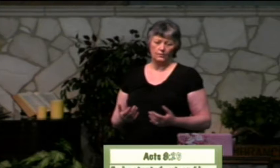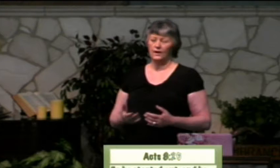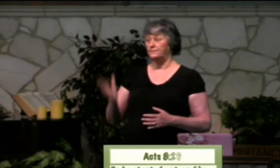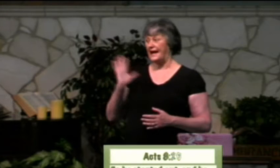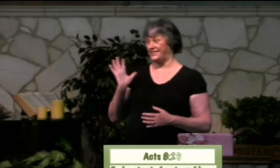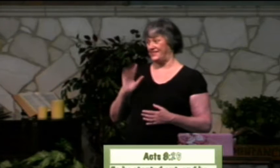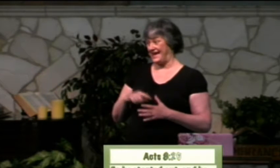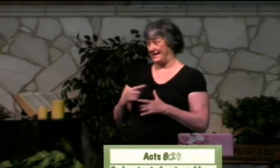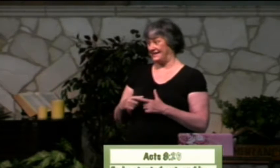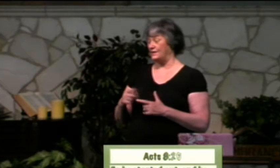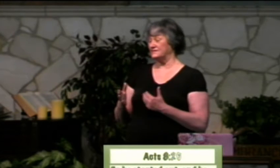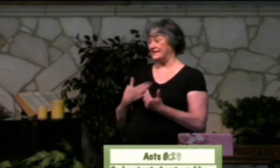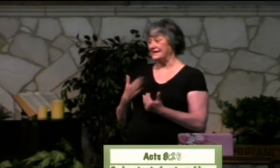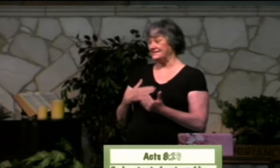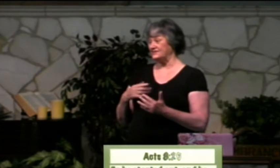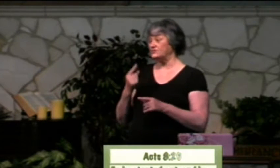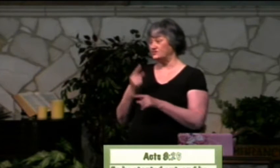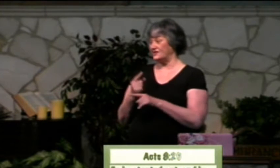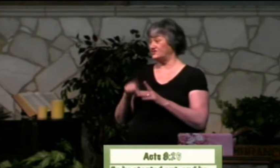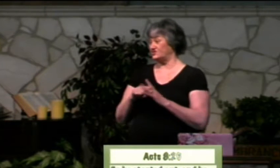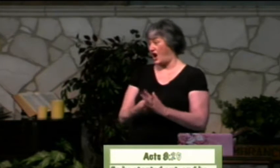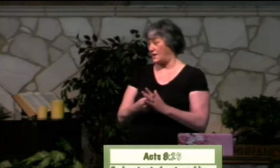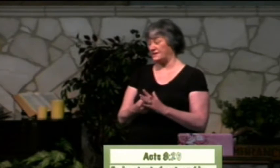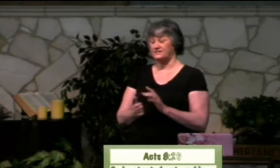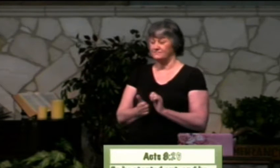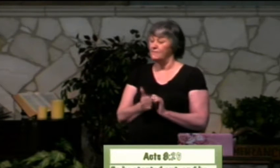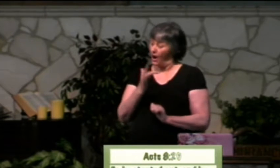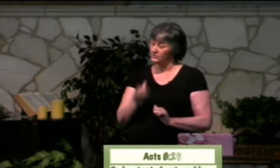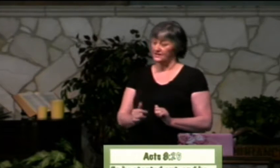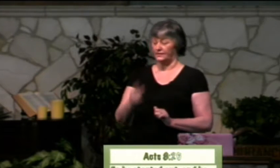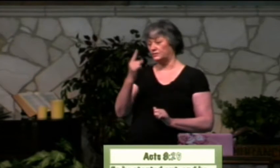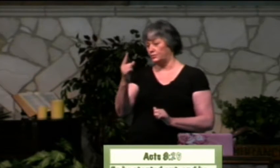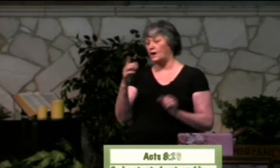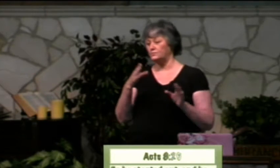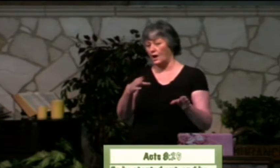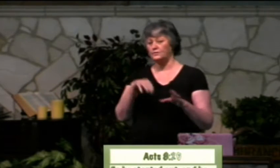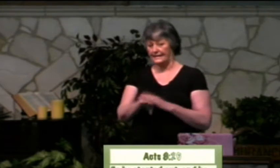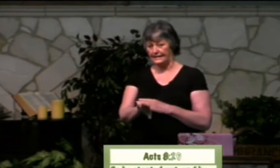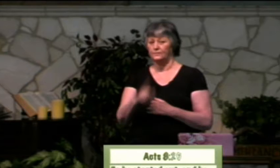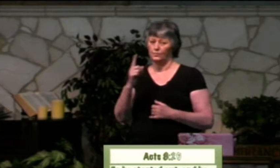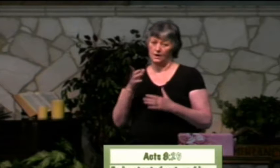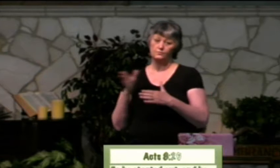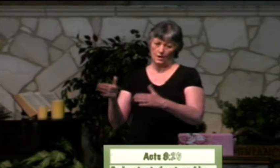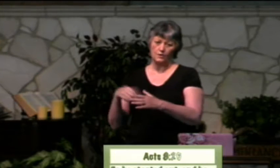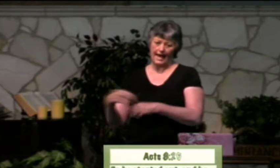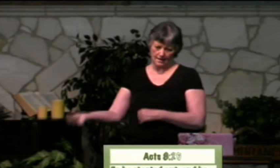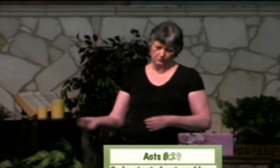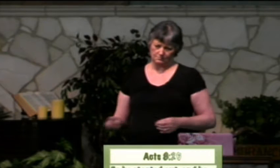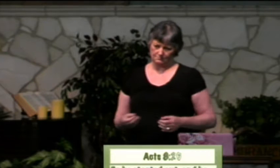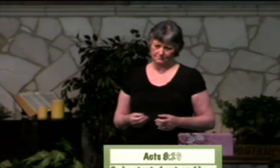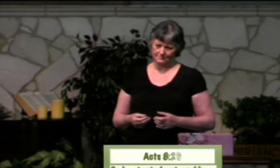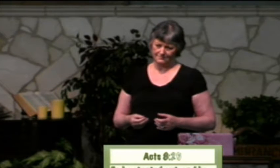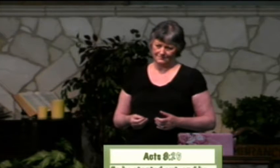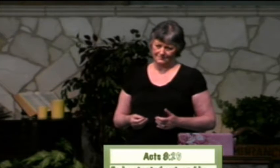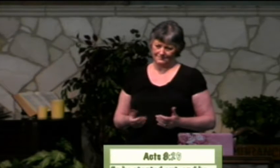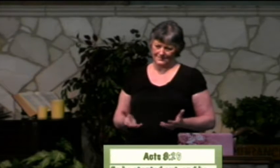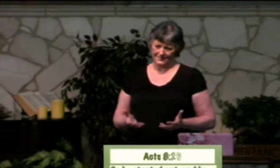Well, back then, it was easy to just start because mostly there was one road in, one road out.